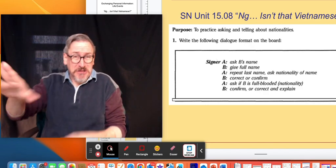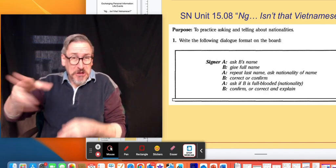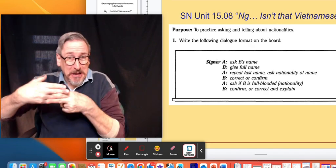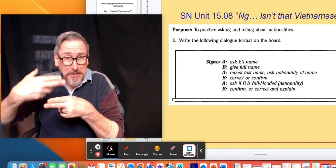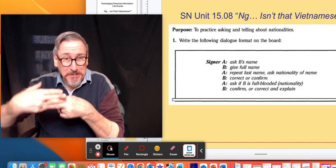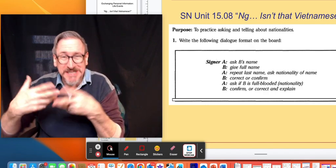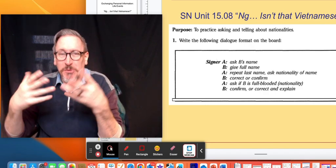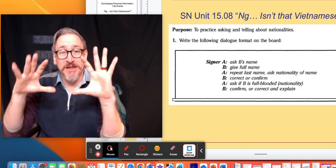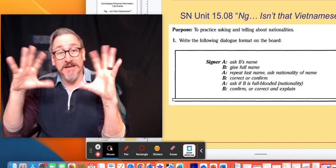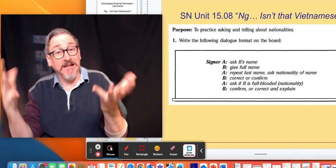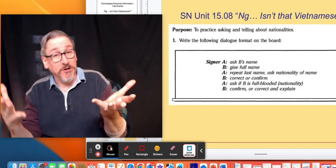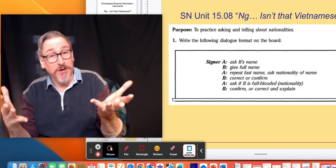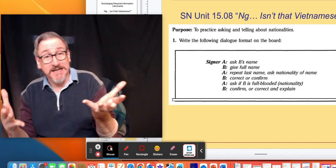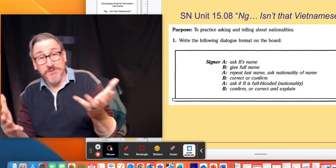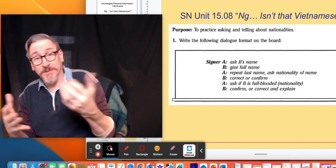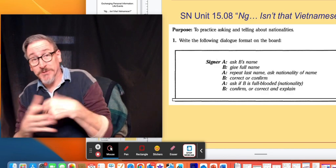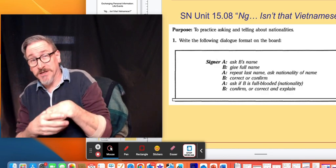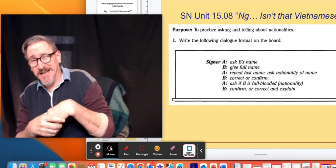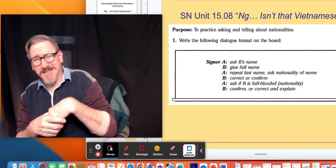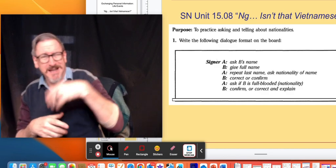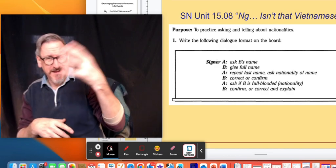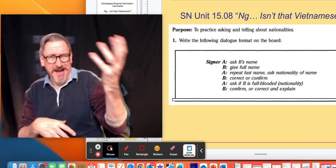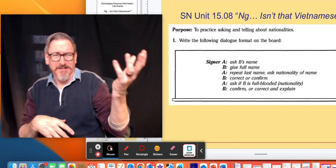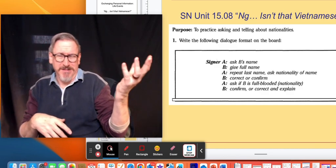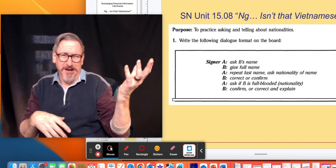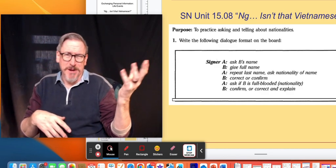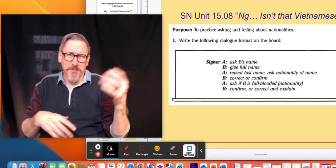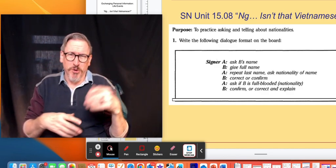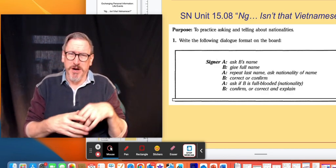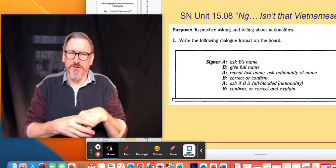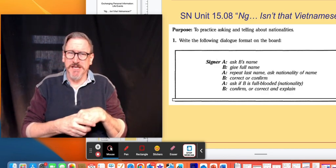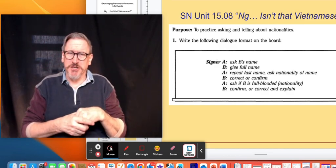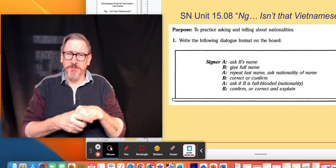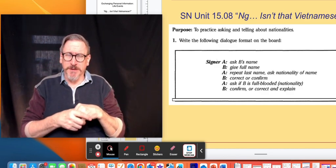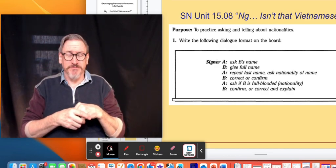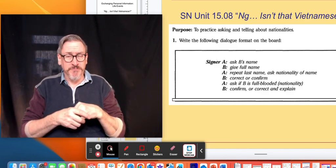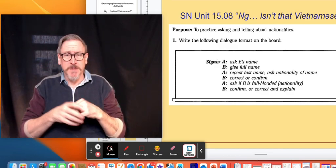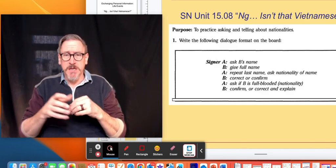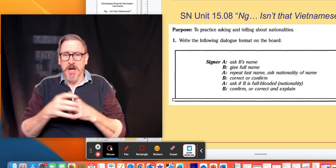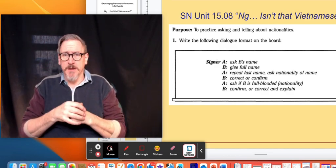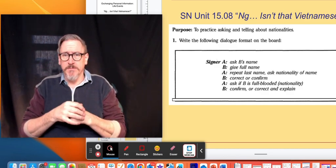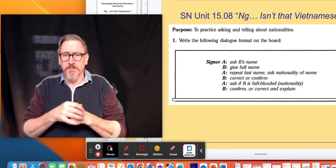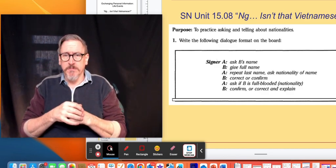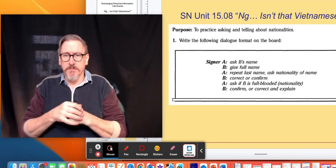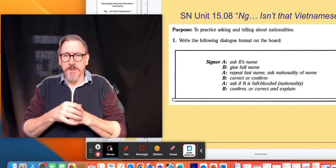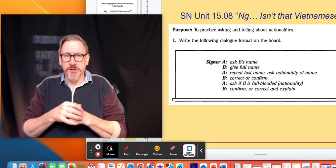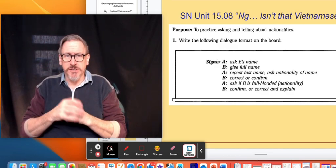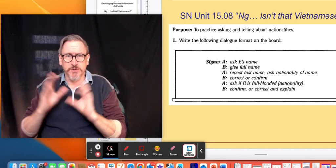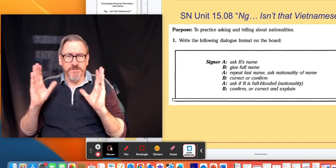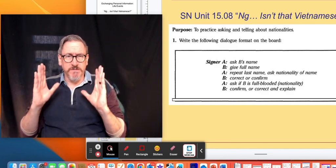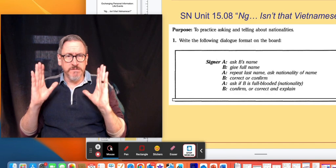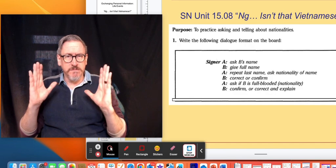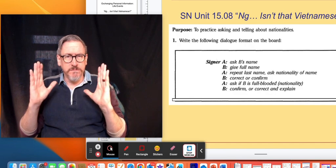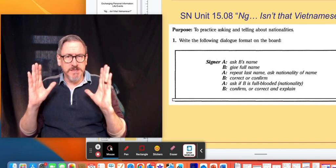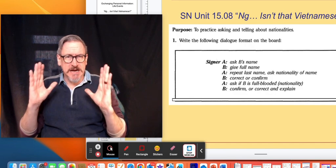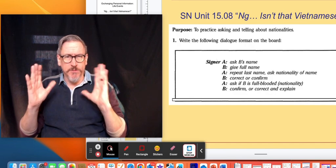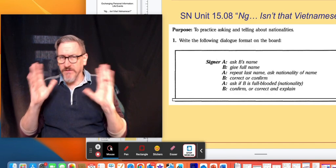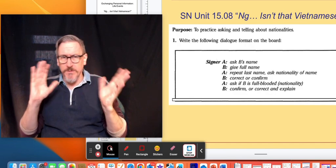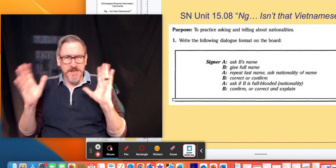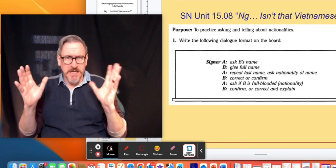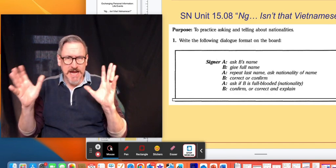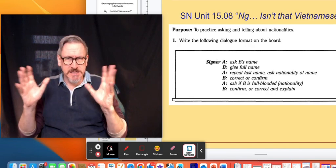ask. This will be the dialogue practice we would do in class. Again, it'll come out of more conversation, but here's a sort of